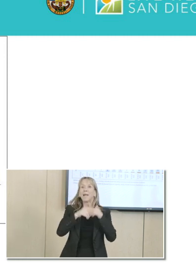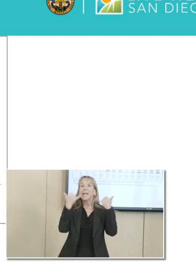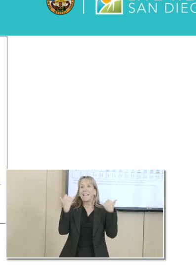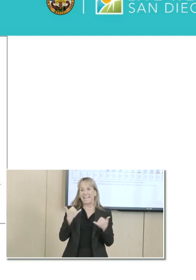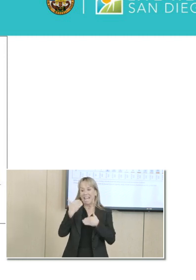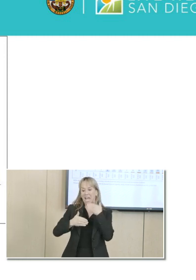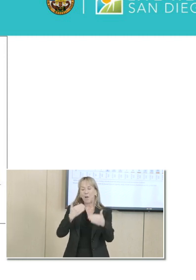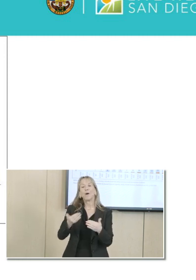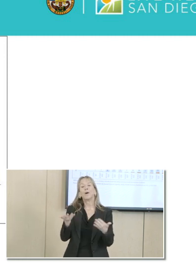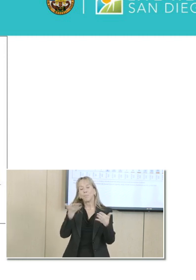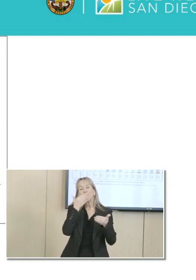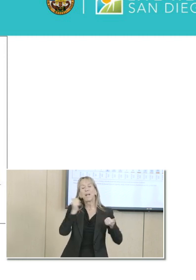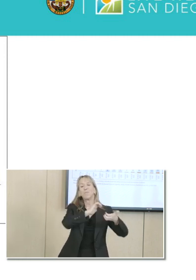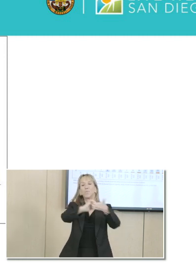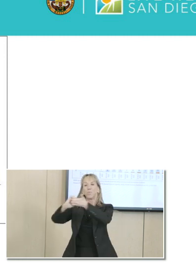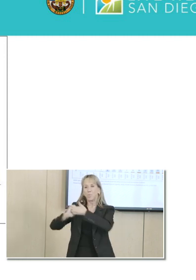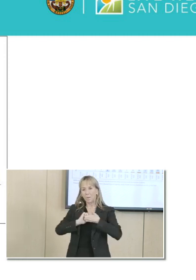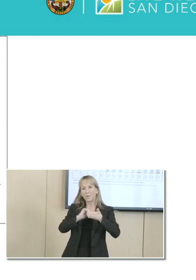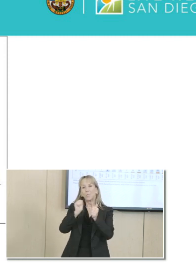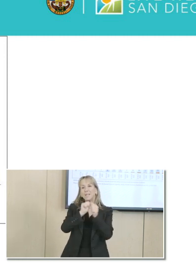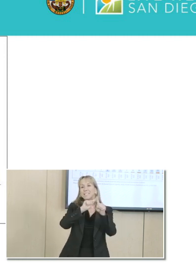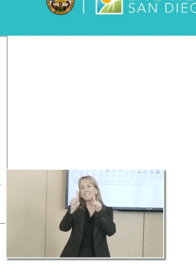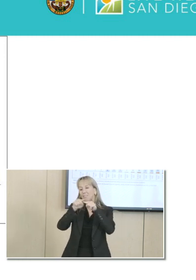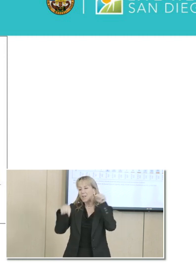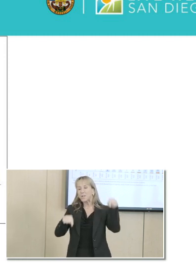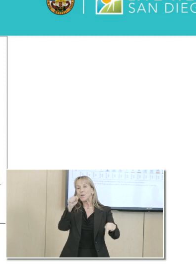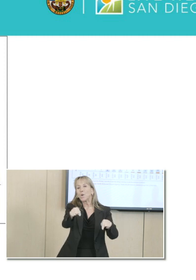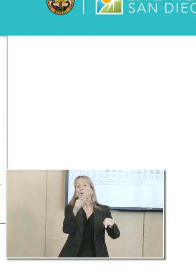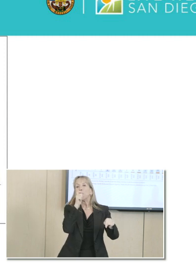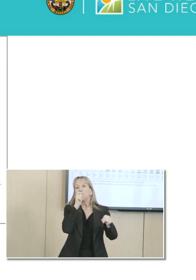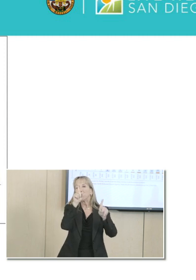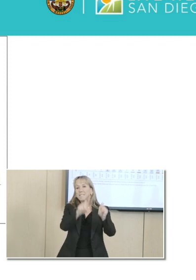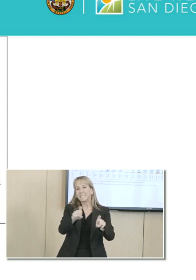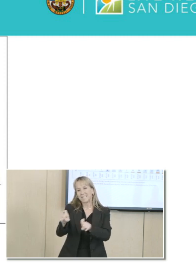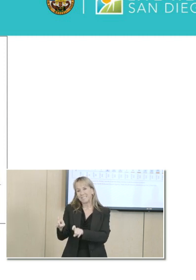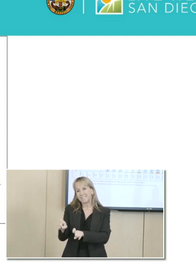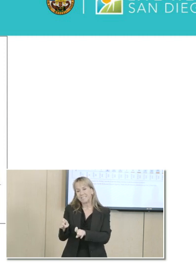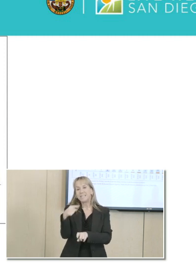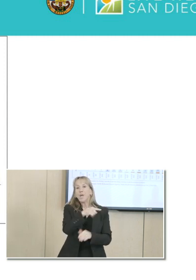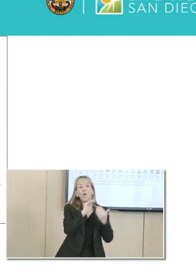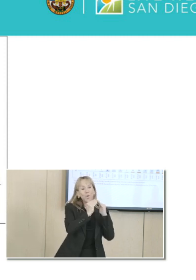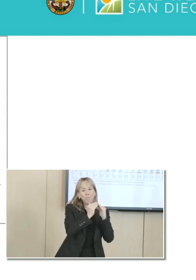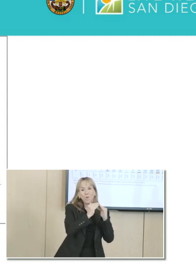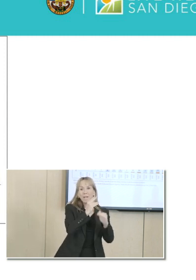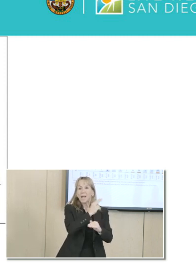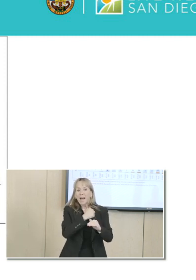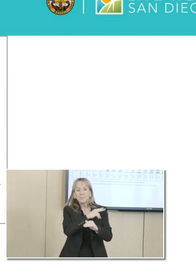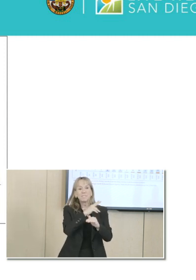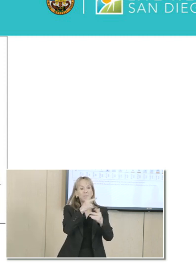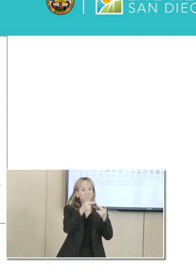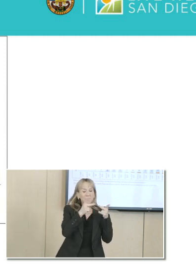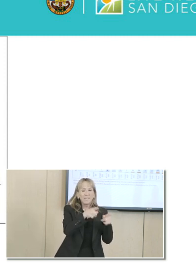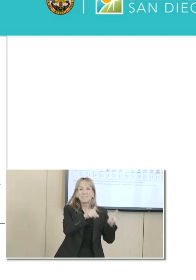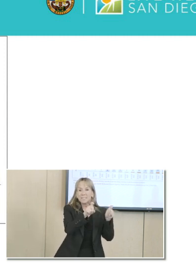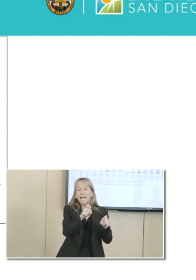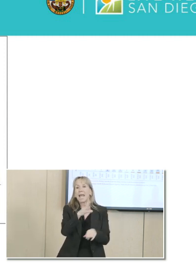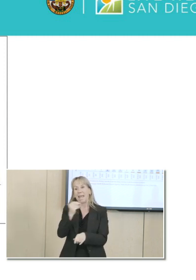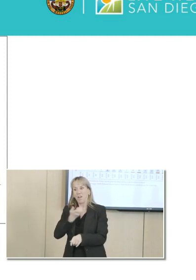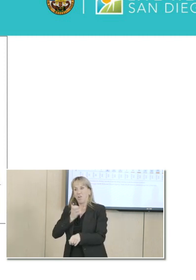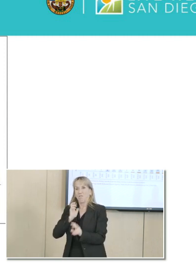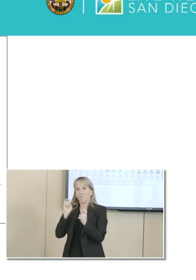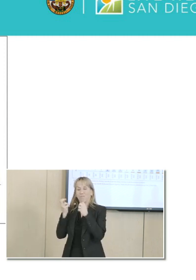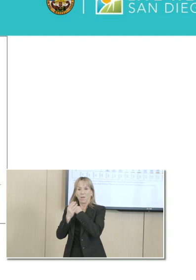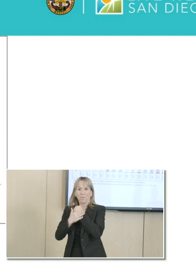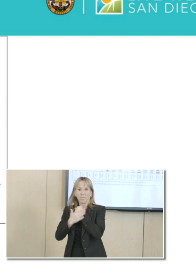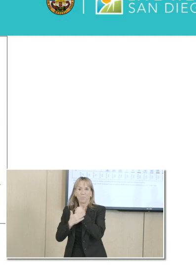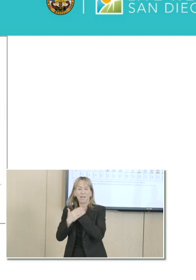cooperation amongst the entities that are testing, both the community testing as well as the labs that are testing. And we are hopeful and